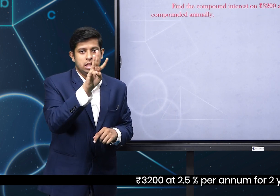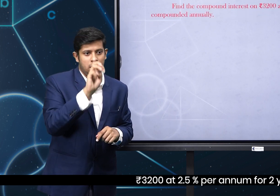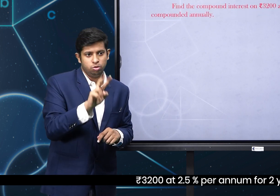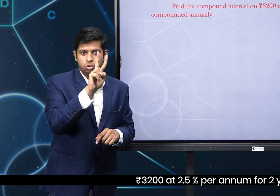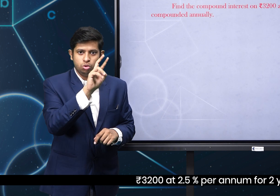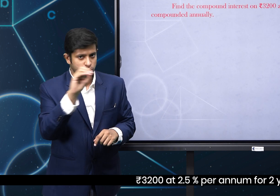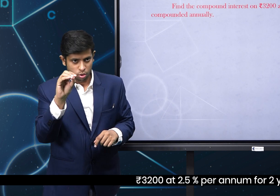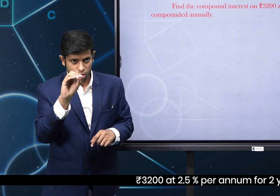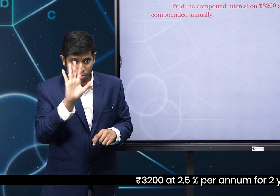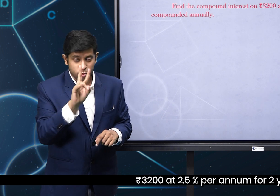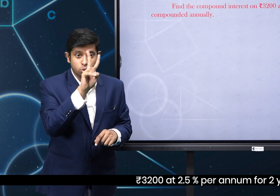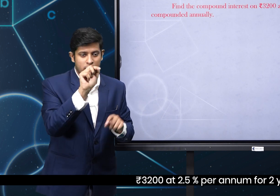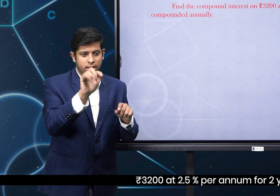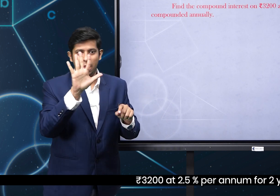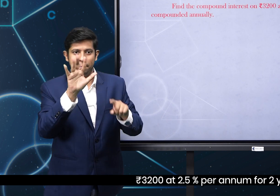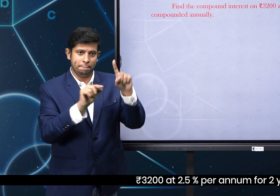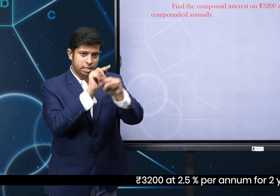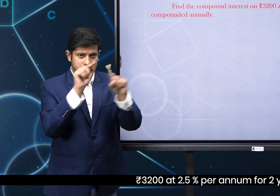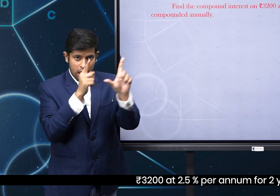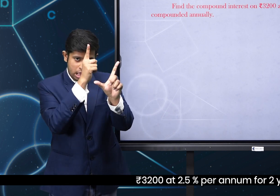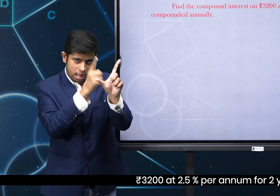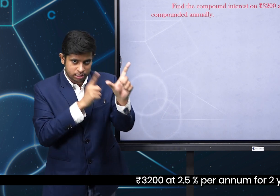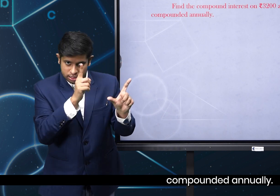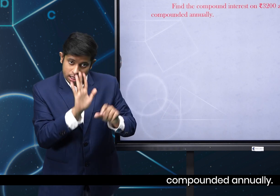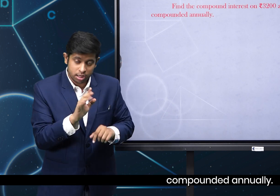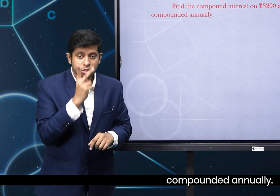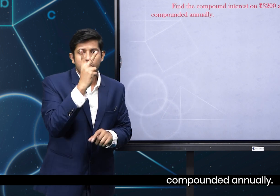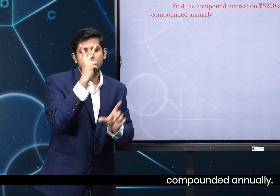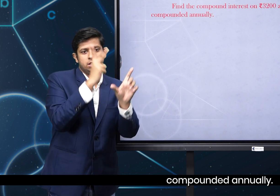at 2.5% per annum for 2 years, compounded annually.